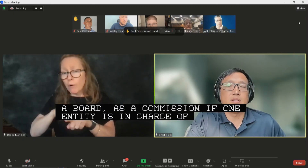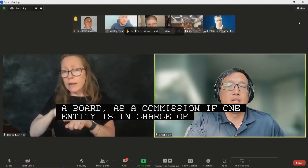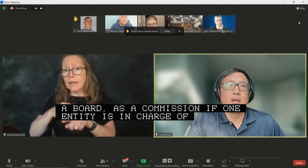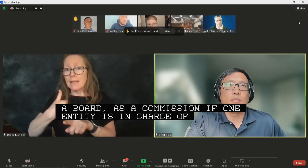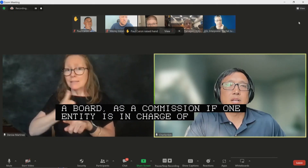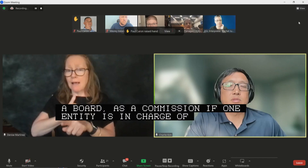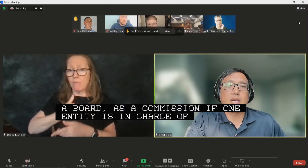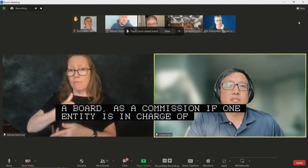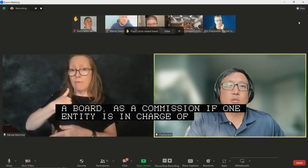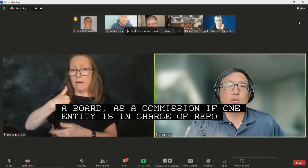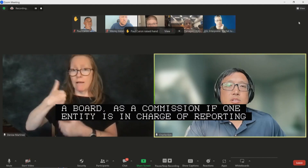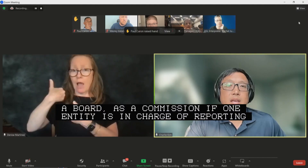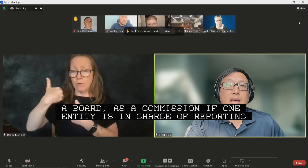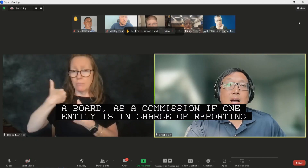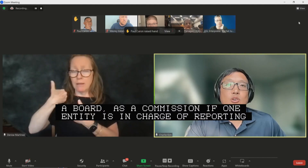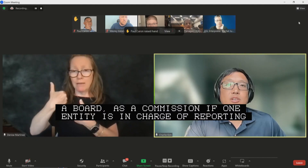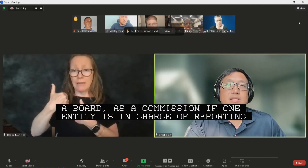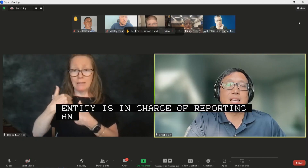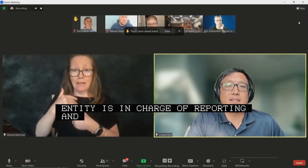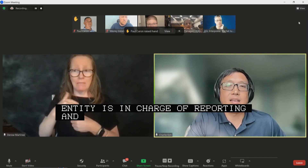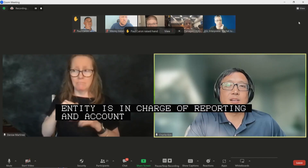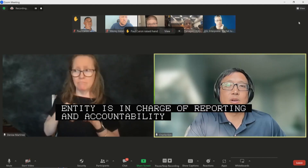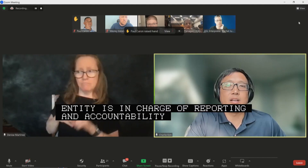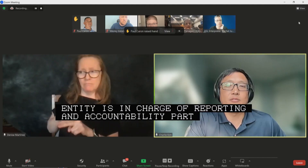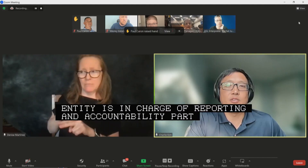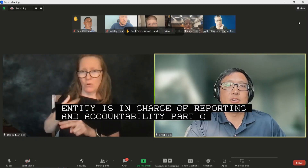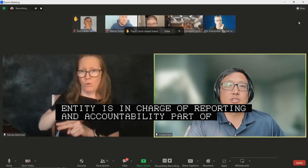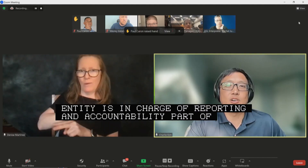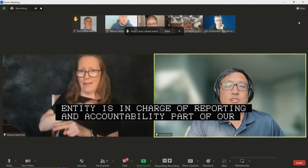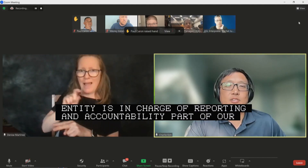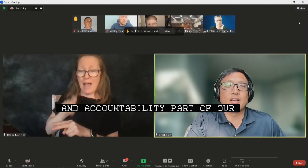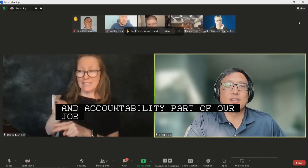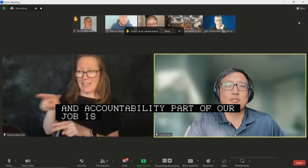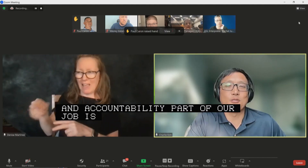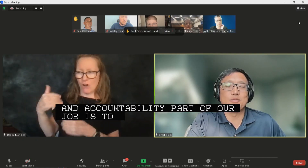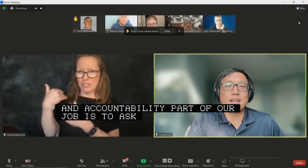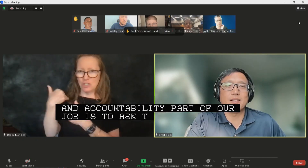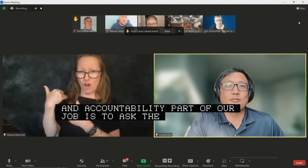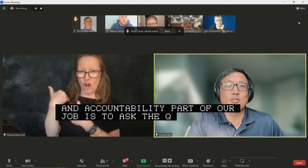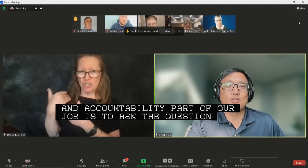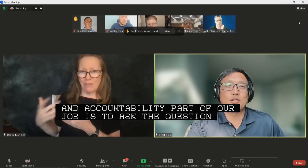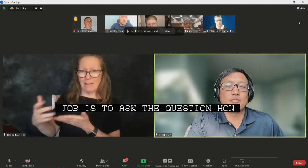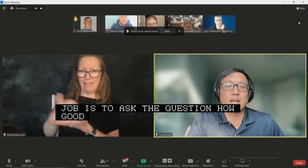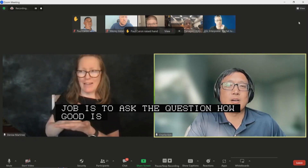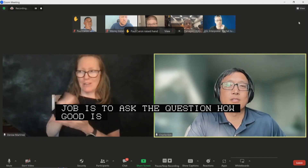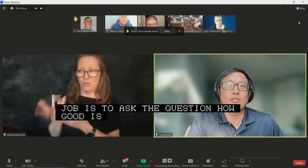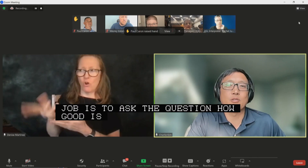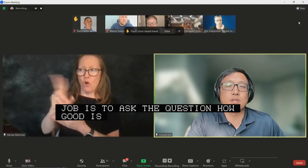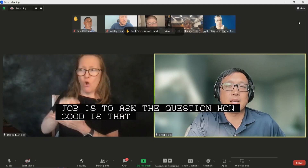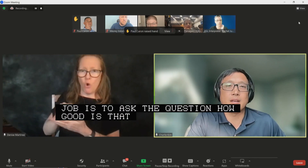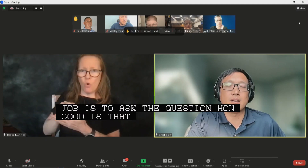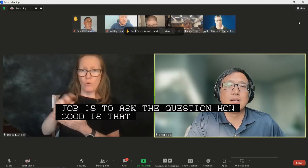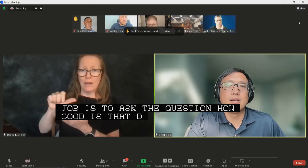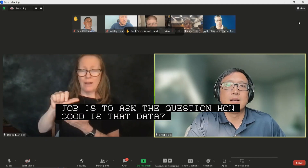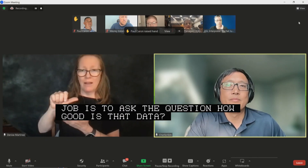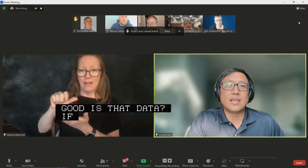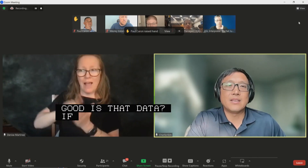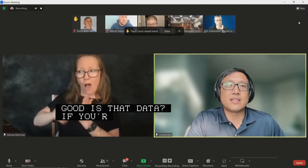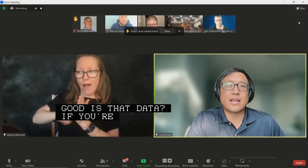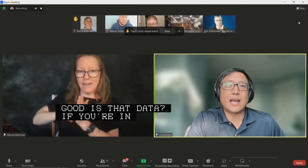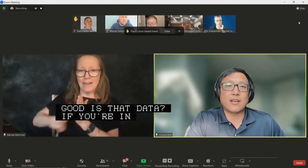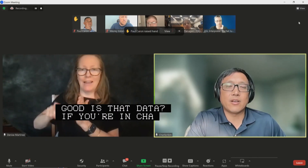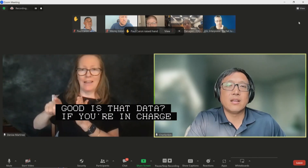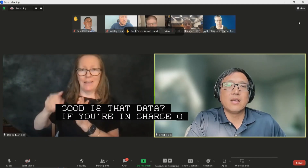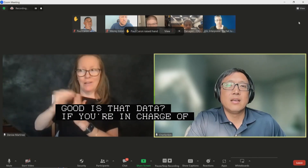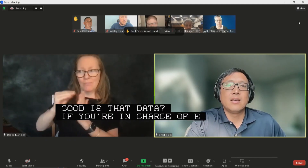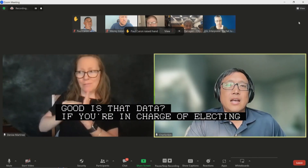is to then possibly ask the question, hey, how good is that data, right? If you're in charge of collecting your own data, if you're in charge of accounting for your own data, is